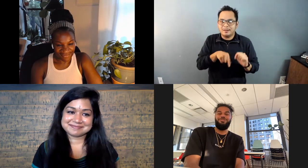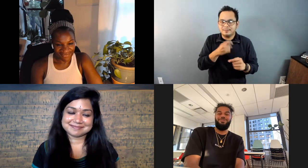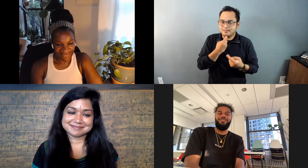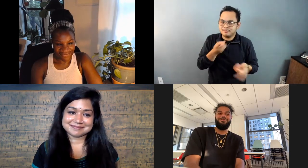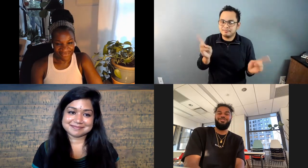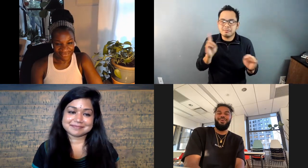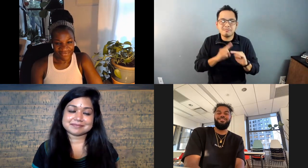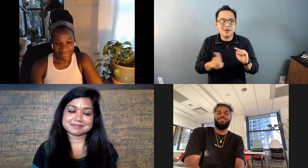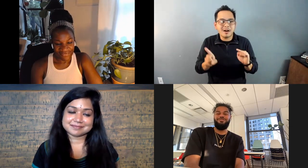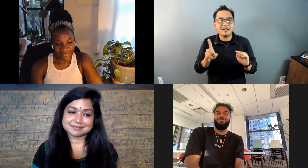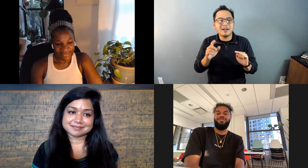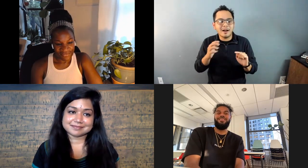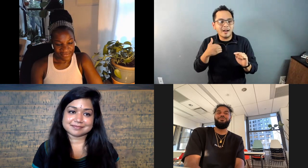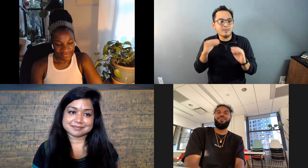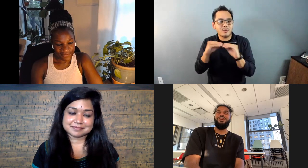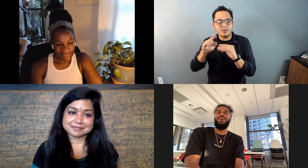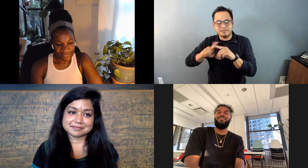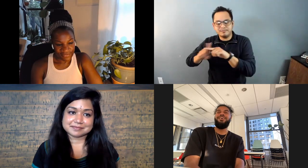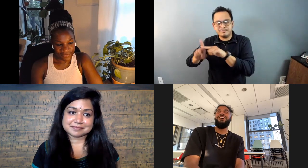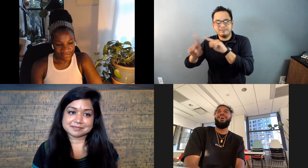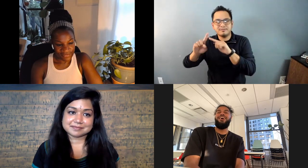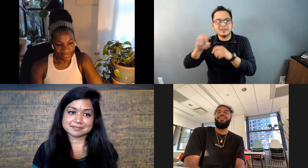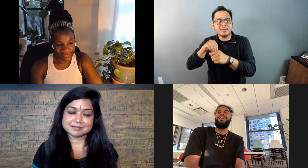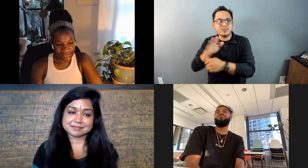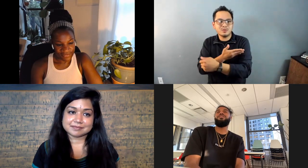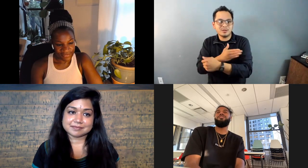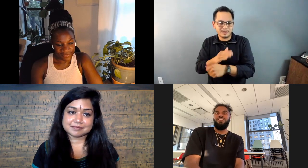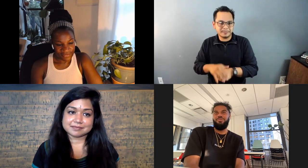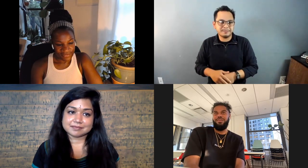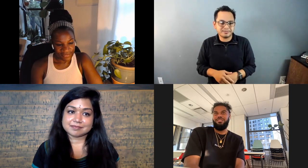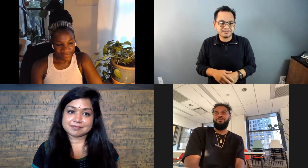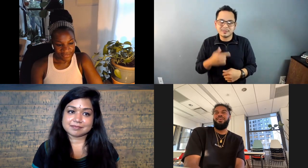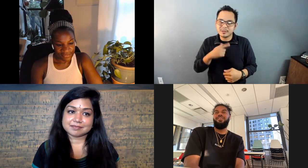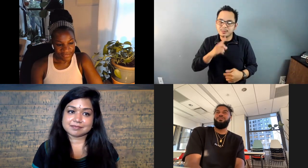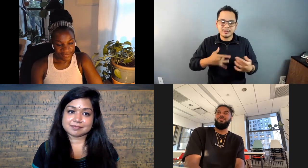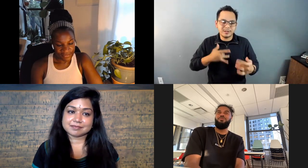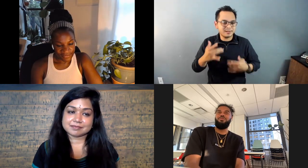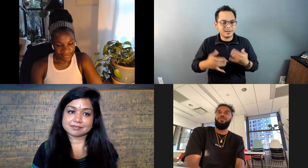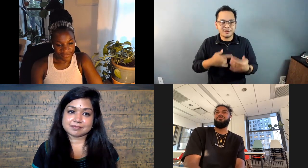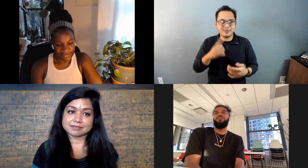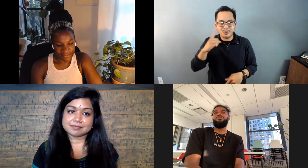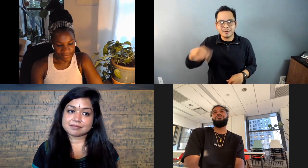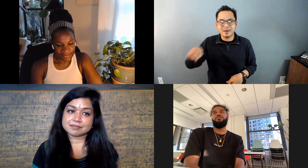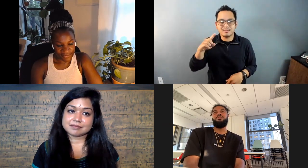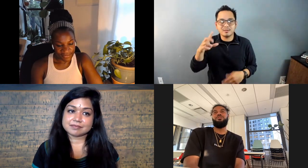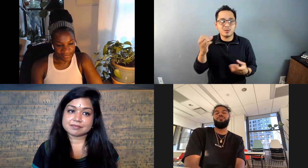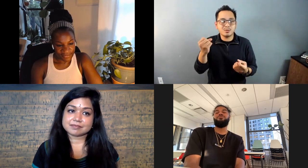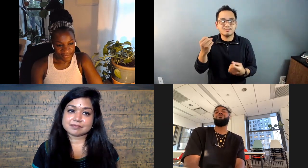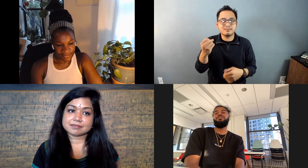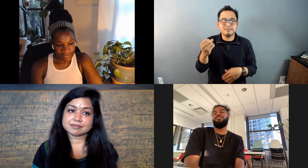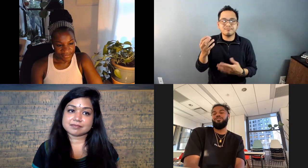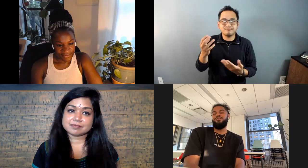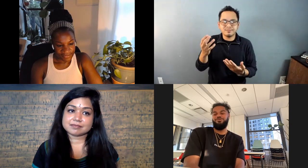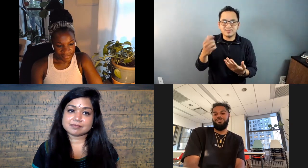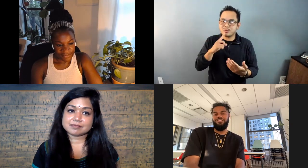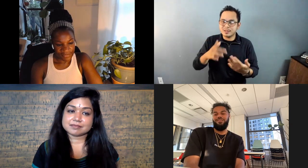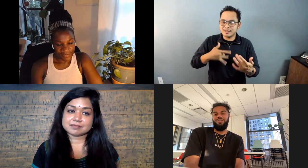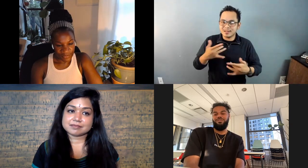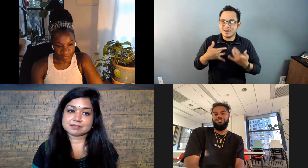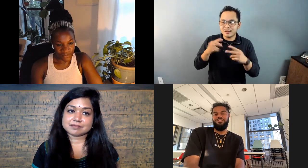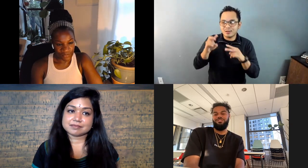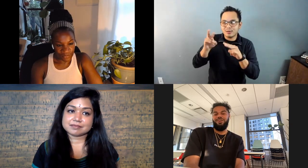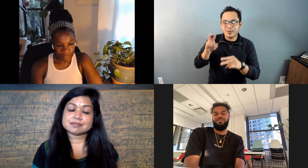out and I had to understand. I had to be like, no, you're a guest, bro. Like you have your own place, they have their own place, but it's not the